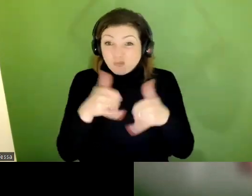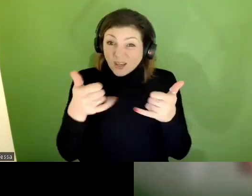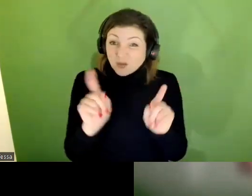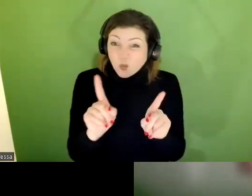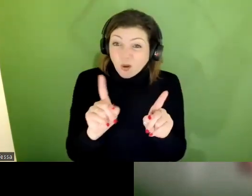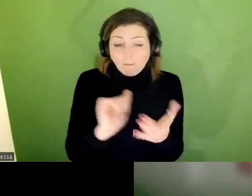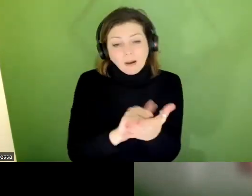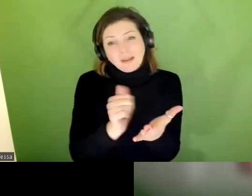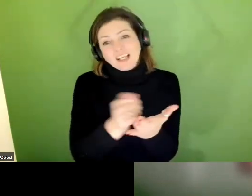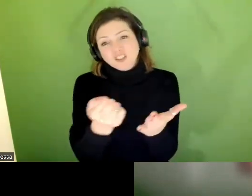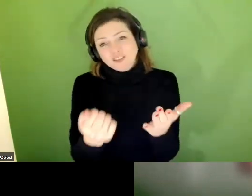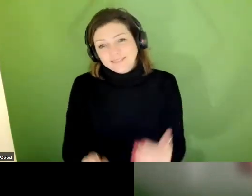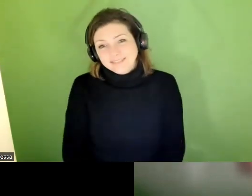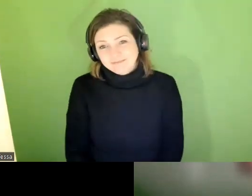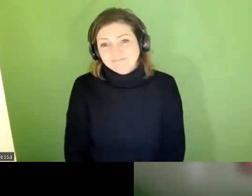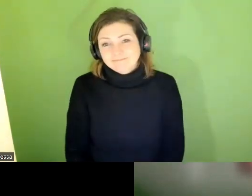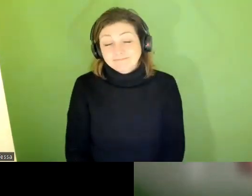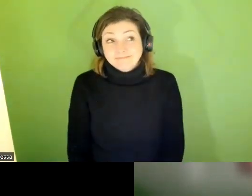Yeah, it was just